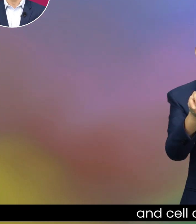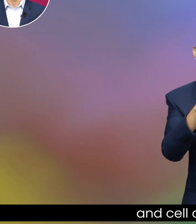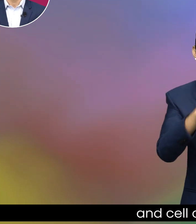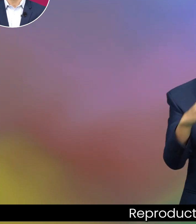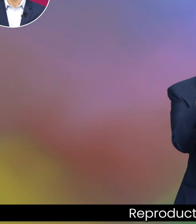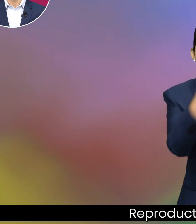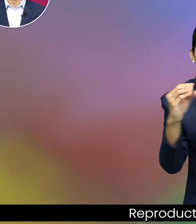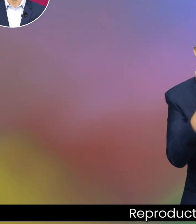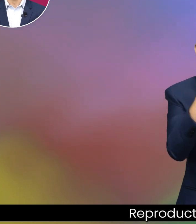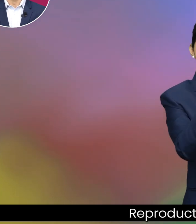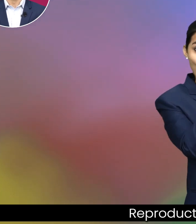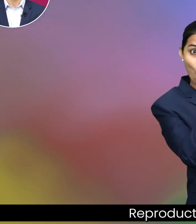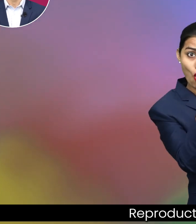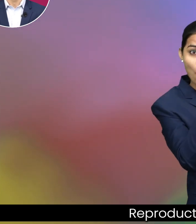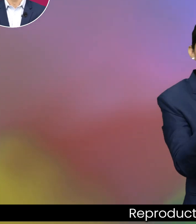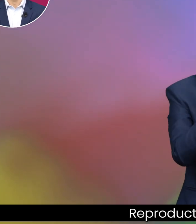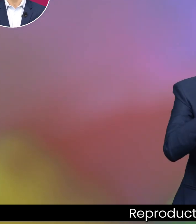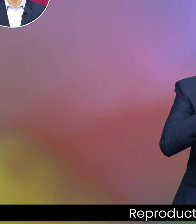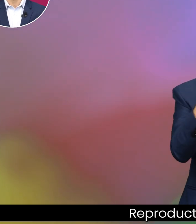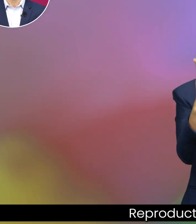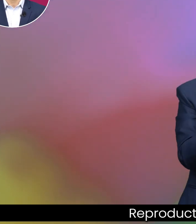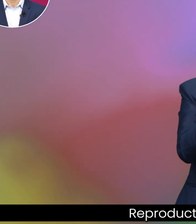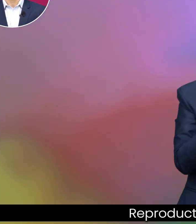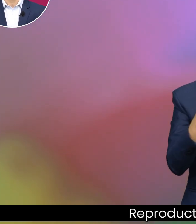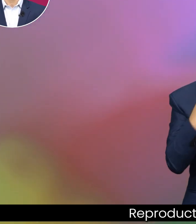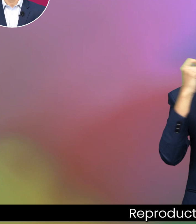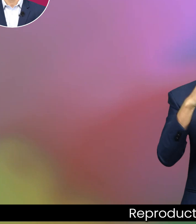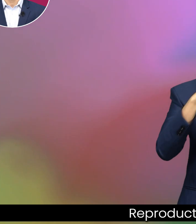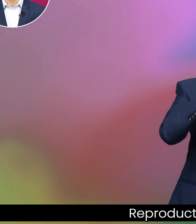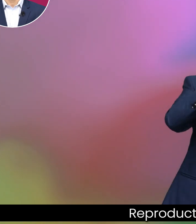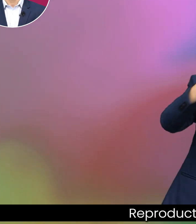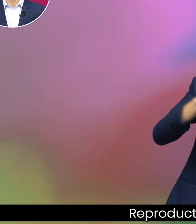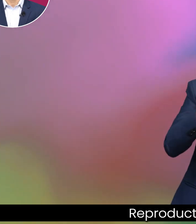the lesson Reproduction of Class 10 Biology.